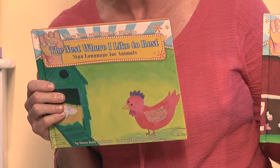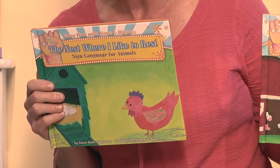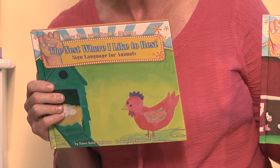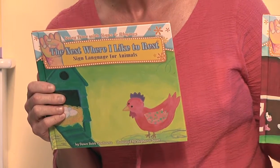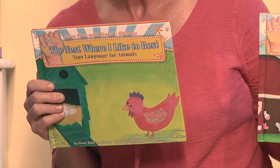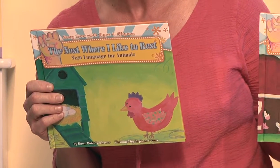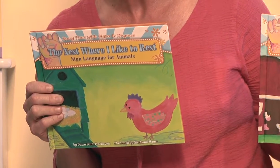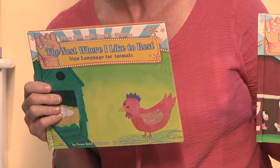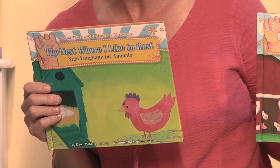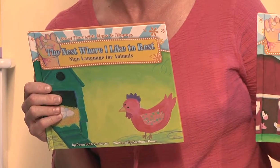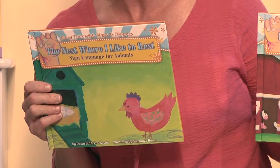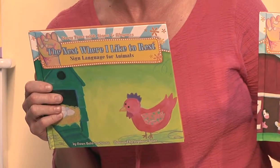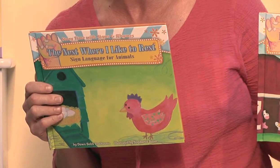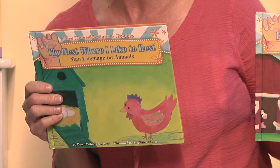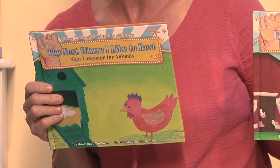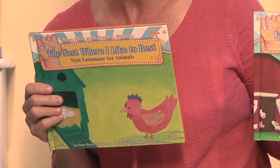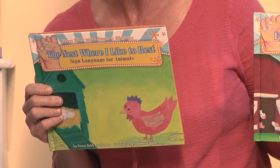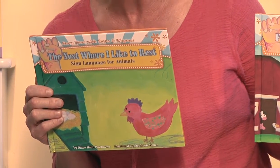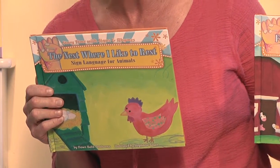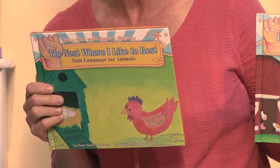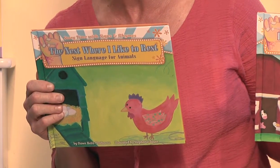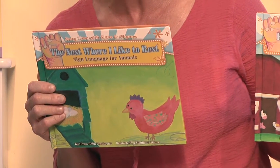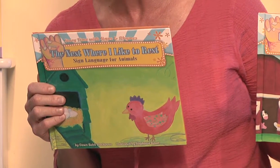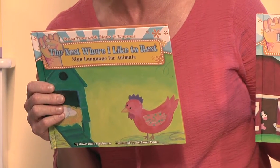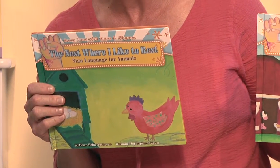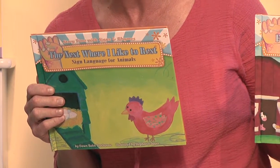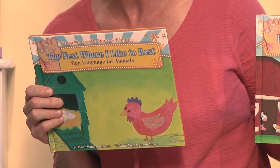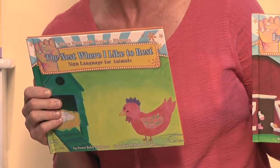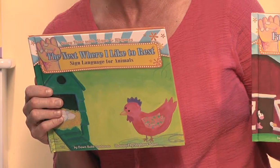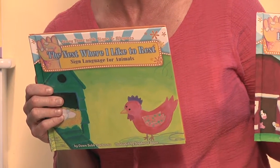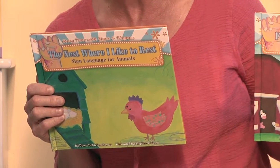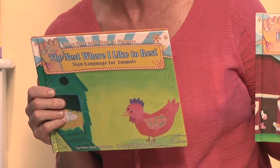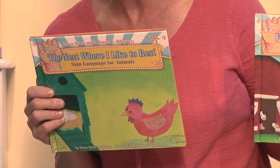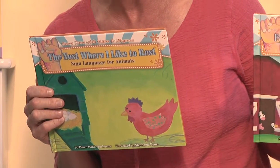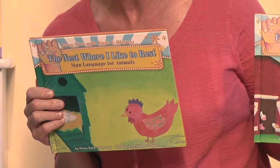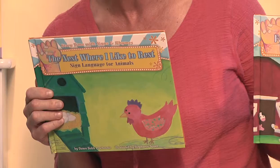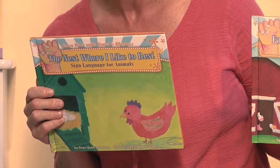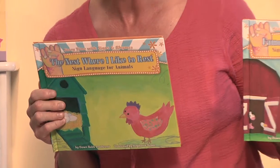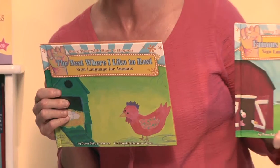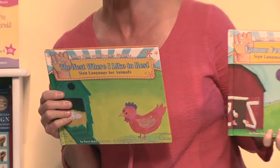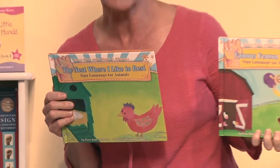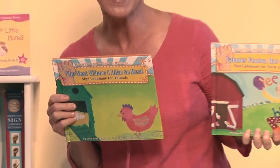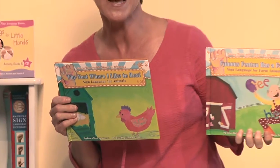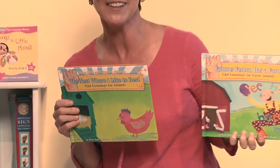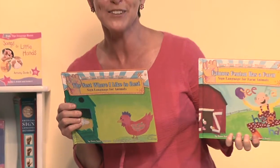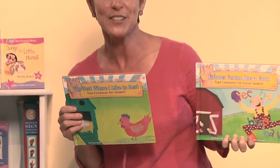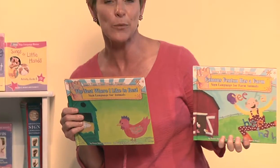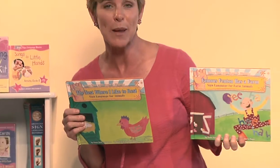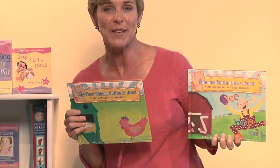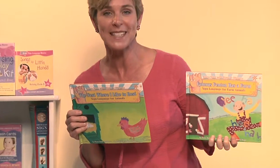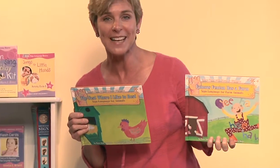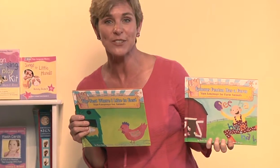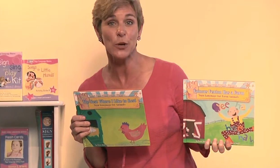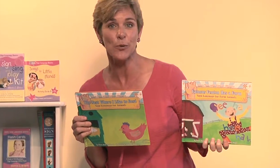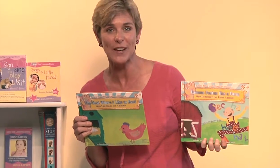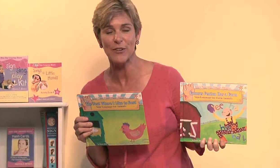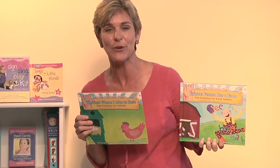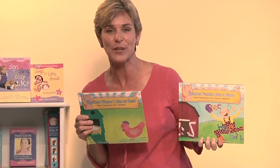signing. They actually include a little picture of how to do each sign right on the page. And the bright colors and rhyming text are great for holding